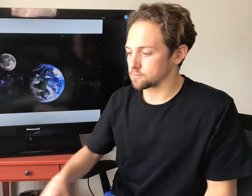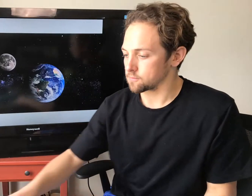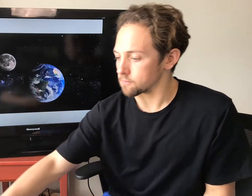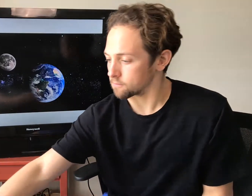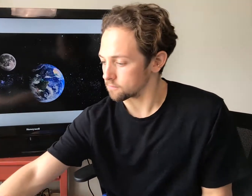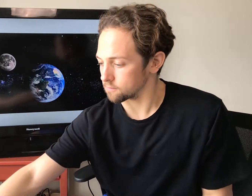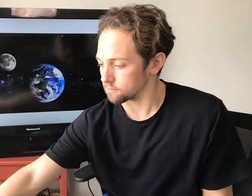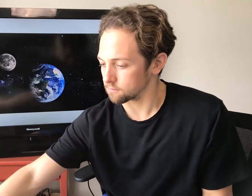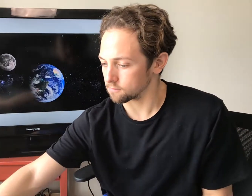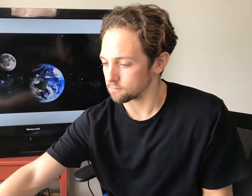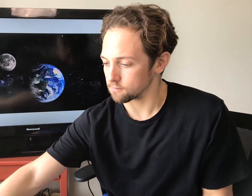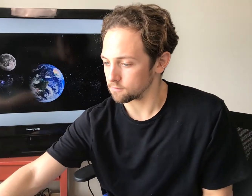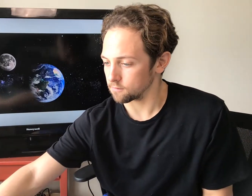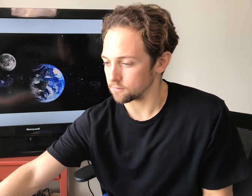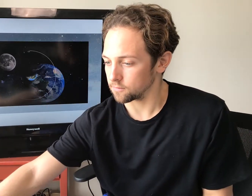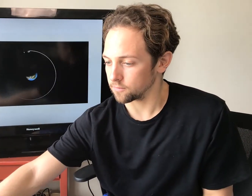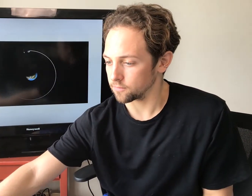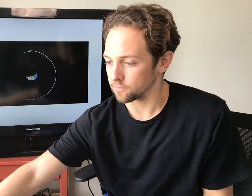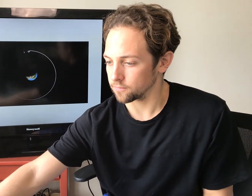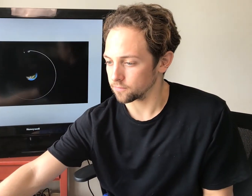of the Earth keeps the moon close to it.